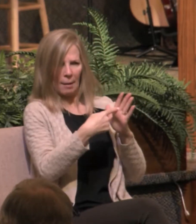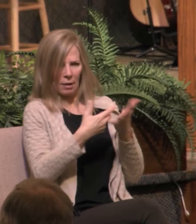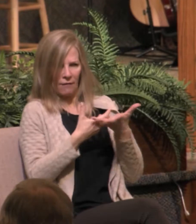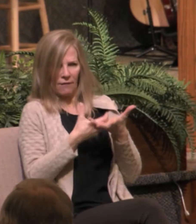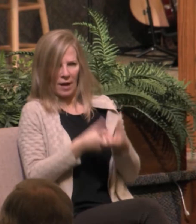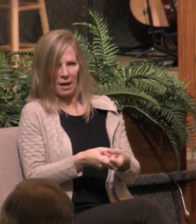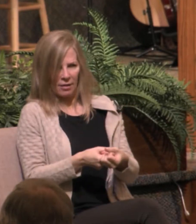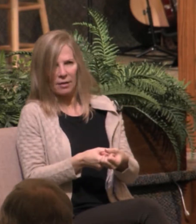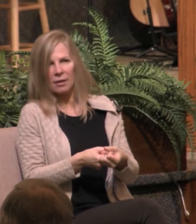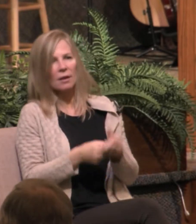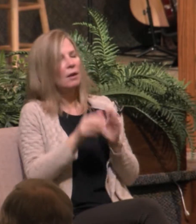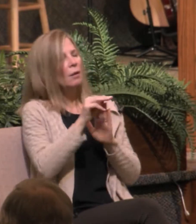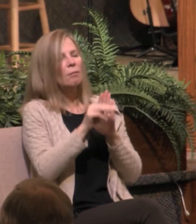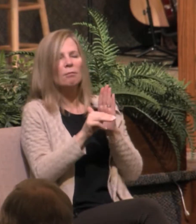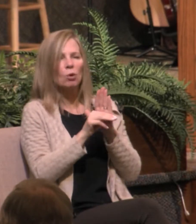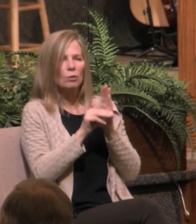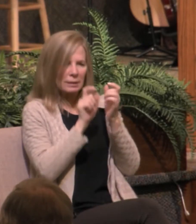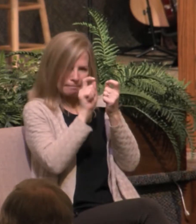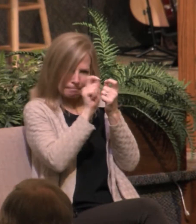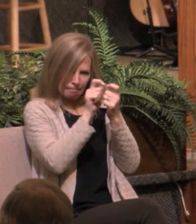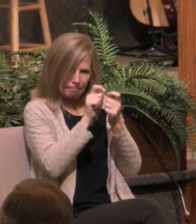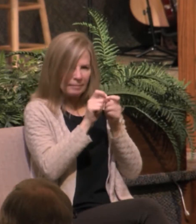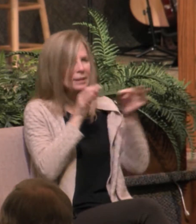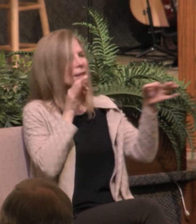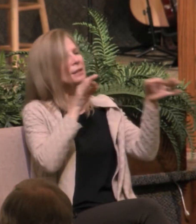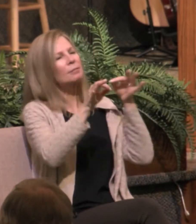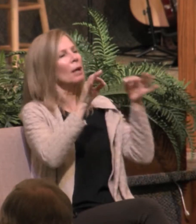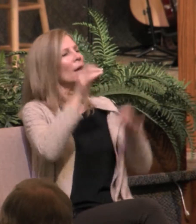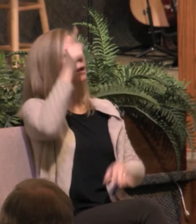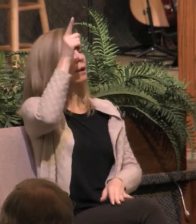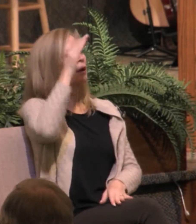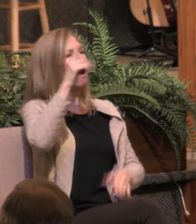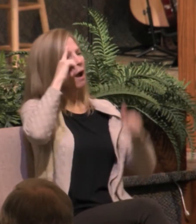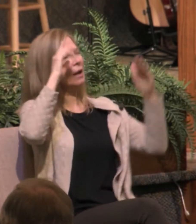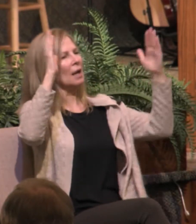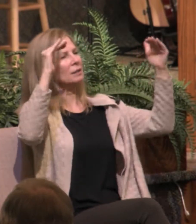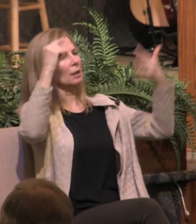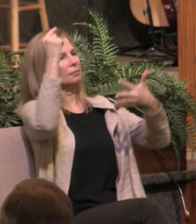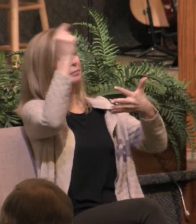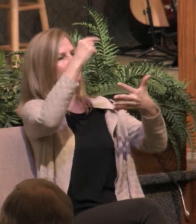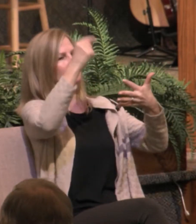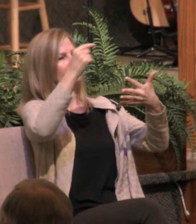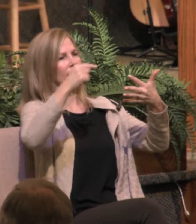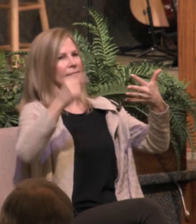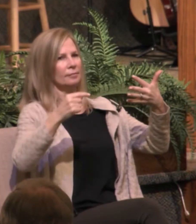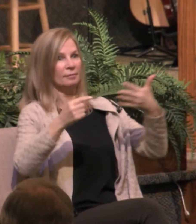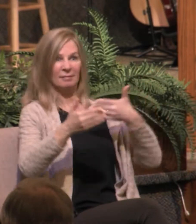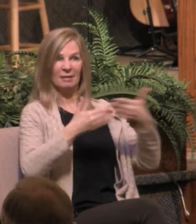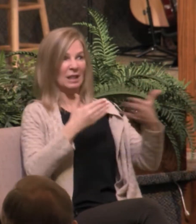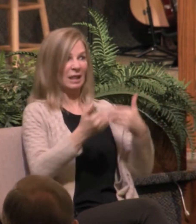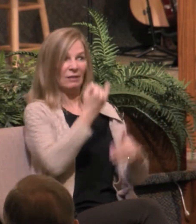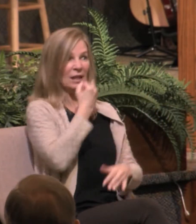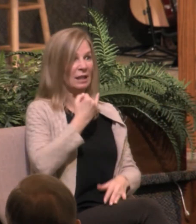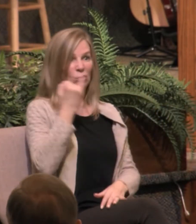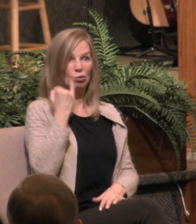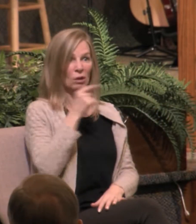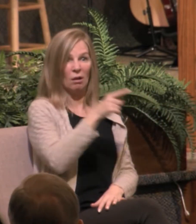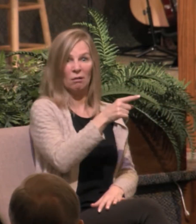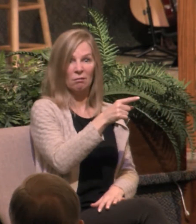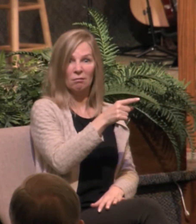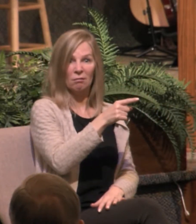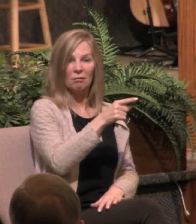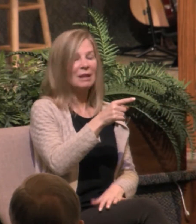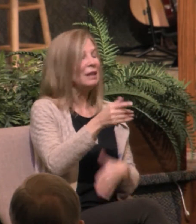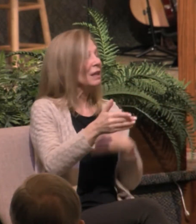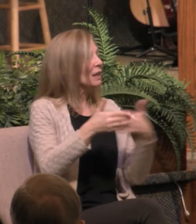Not only that, he was so meticulous in articulating what God expected that even the Israelites, who were not known for always being quick to obey,